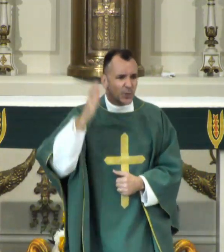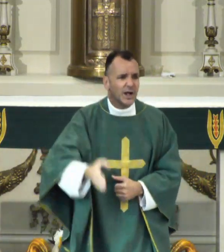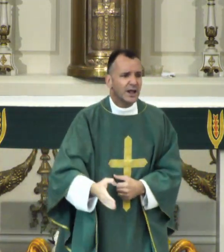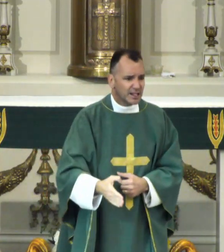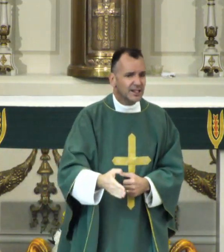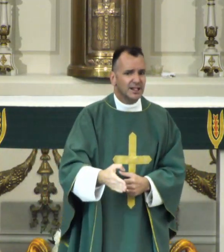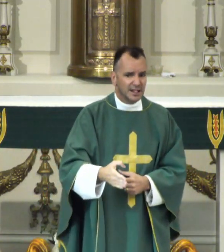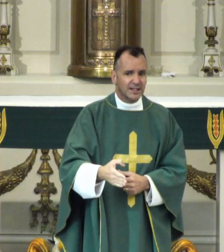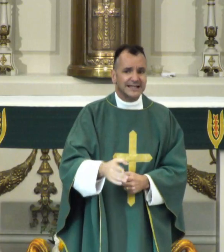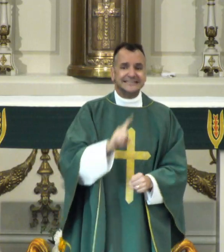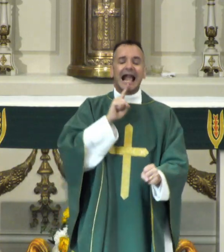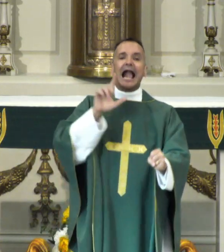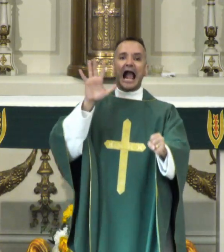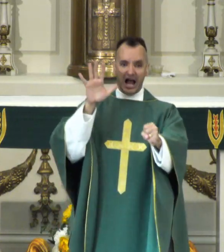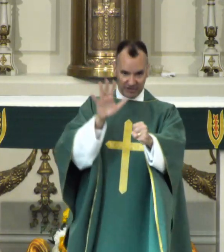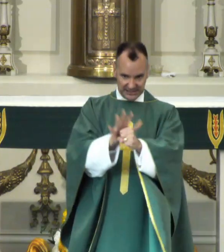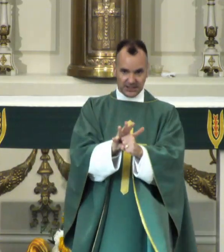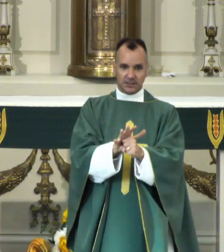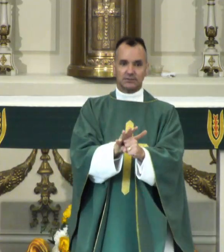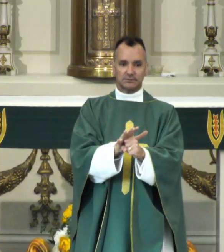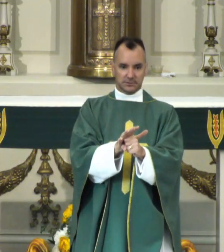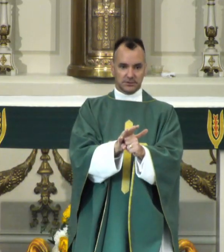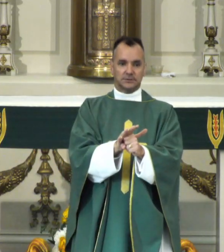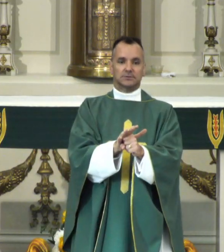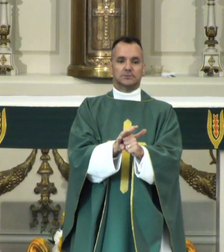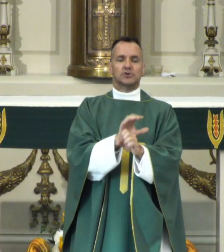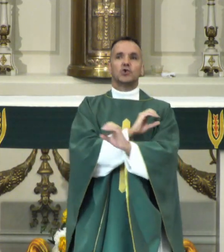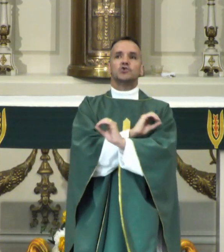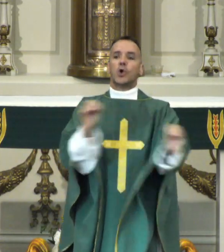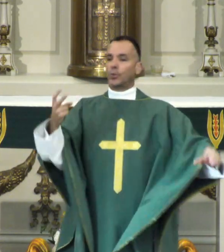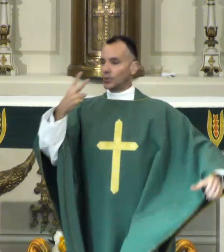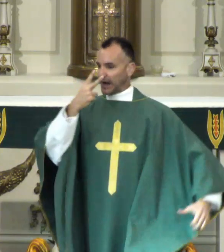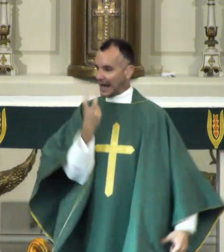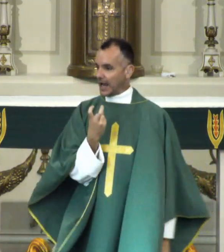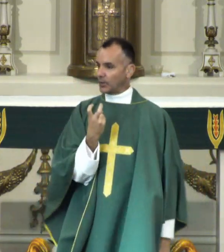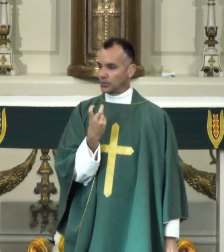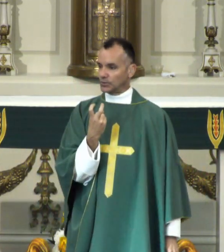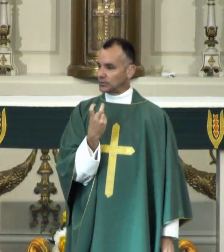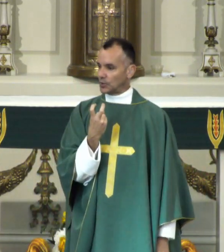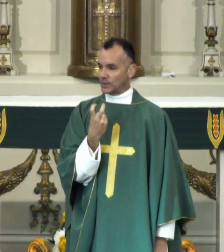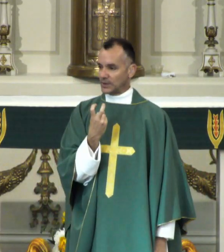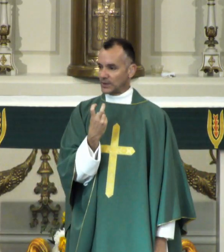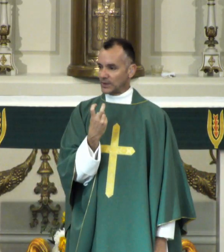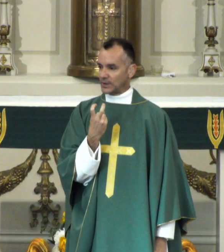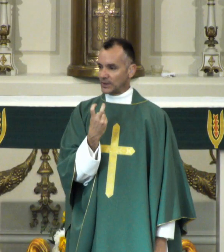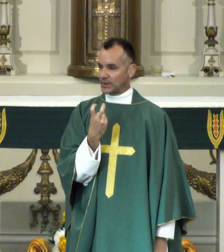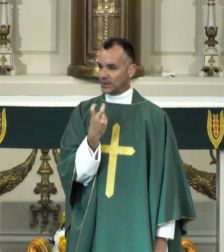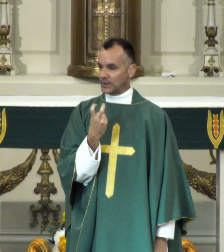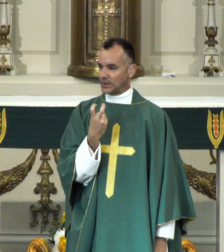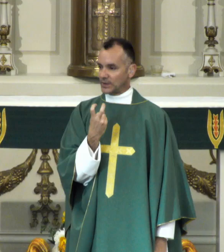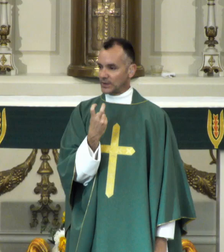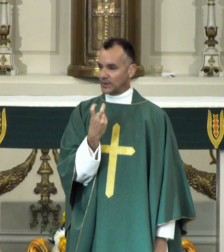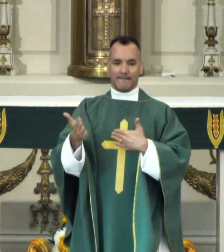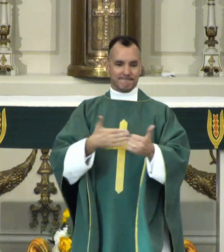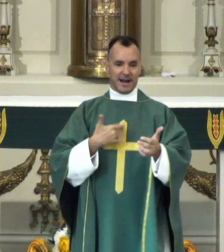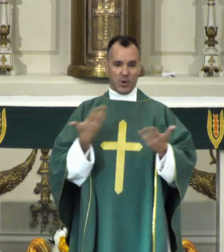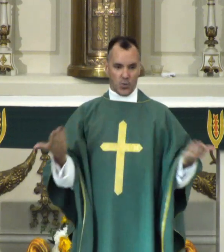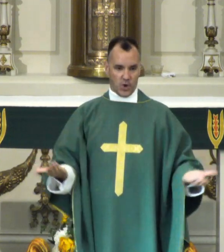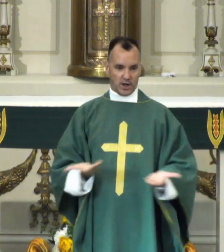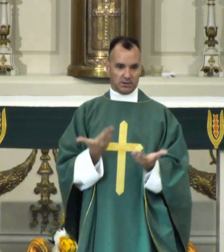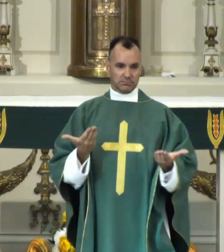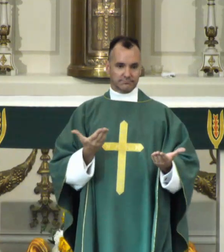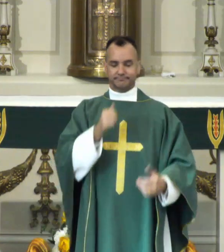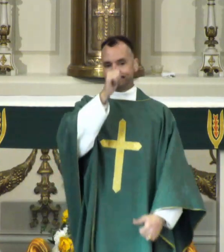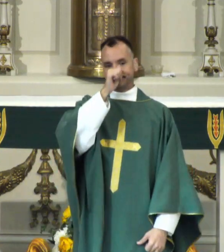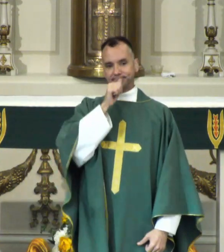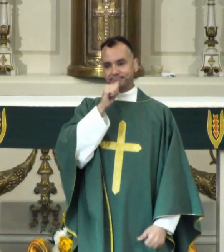We will see it. I guarantee, without a doubt, through prayer,